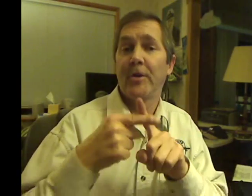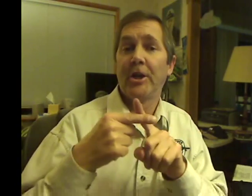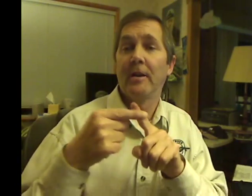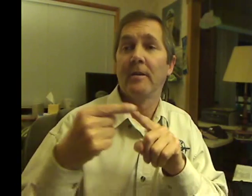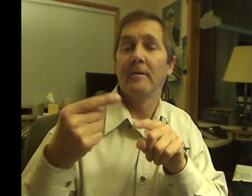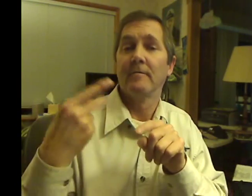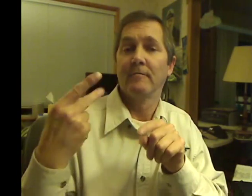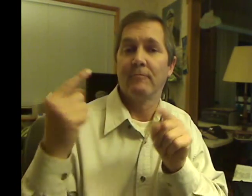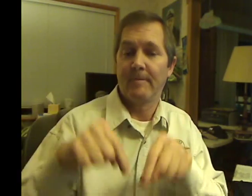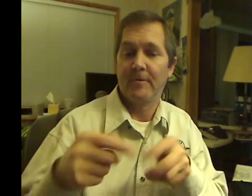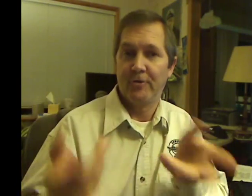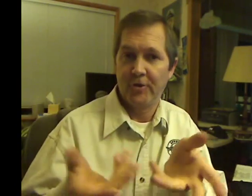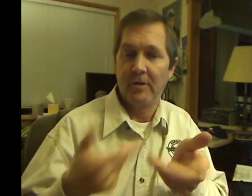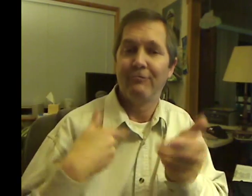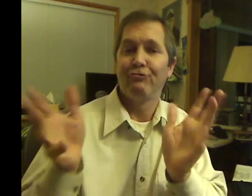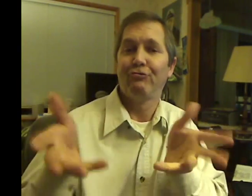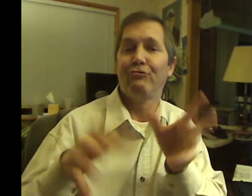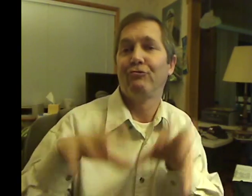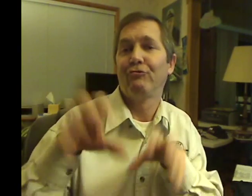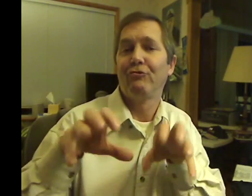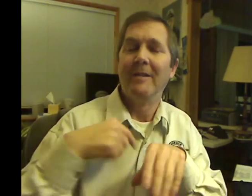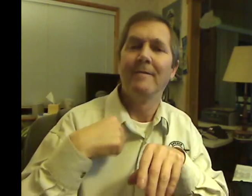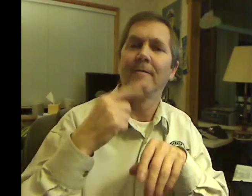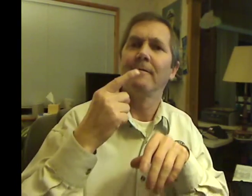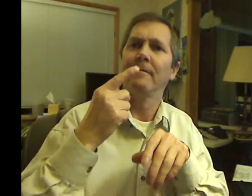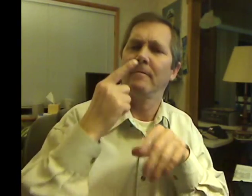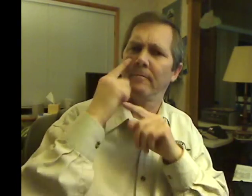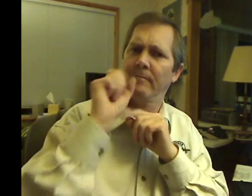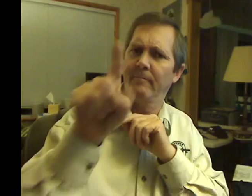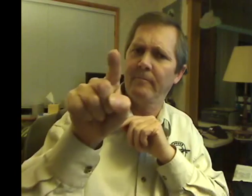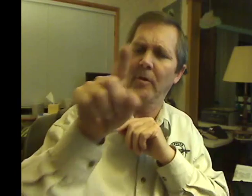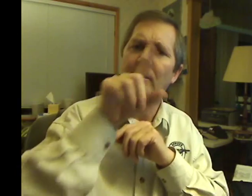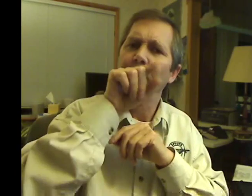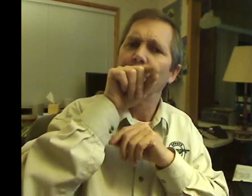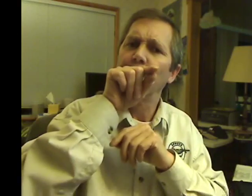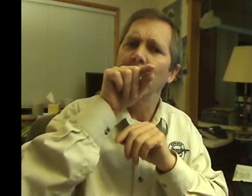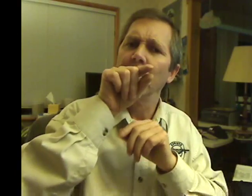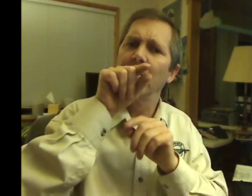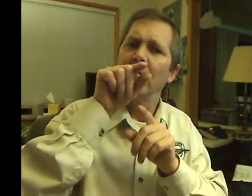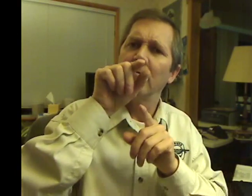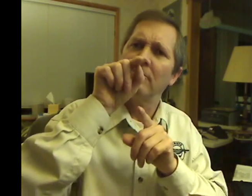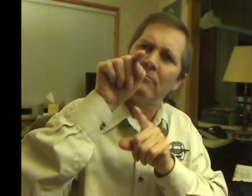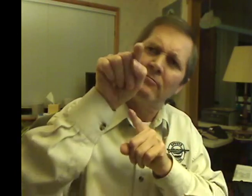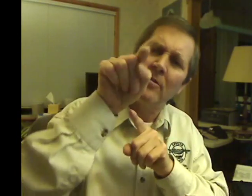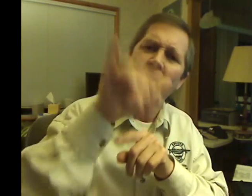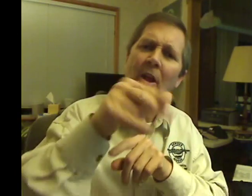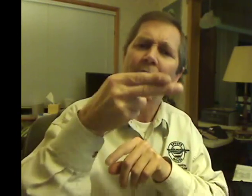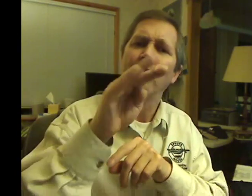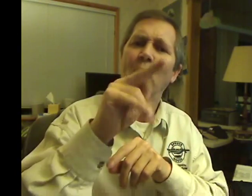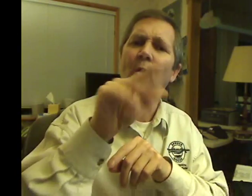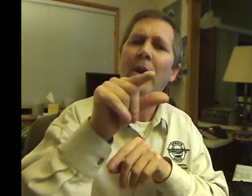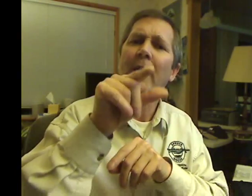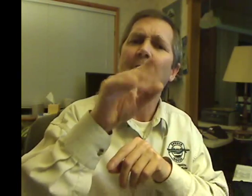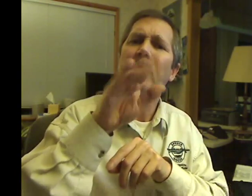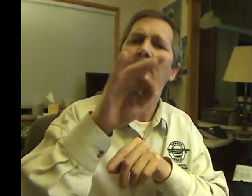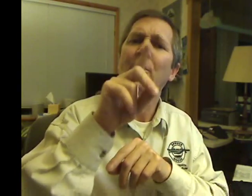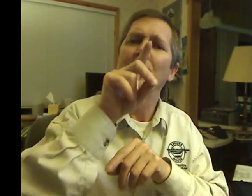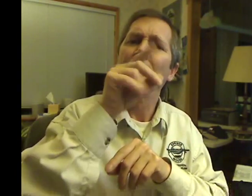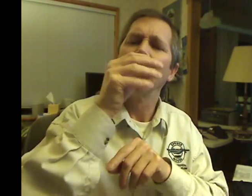stranded cannot get down from the mountain, and rescue services have not yet been able to reach them. President Álvaro